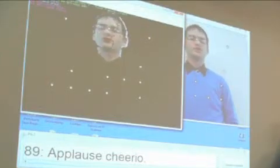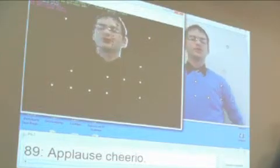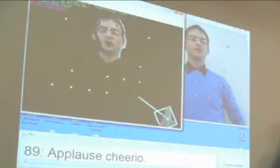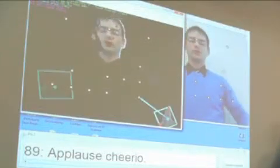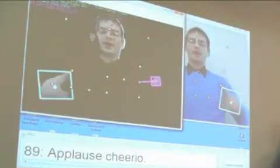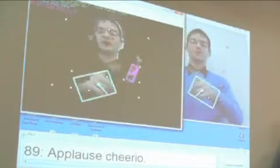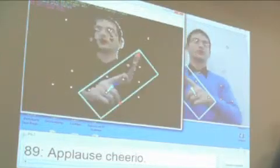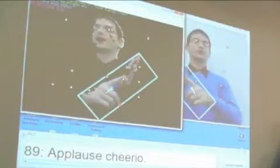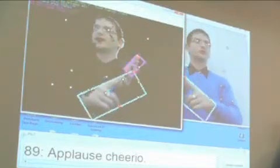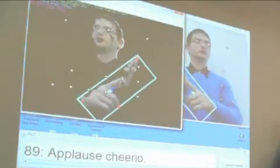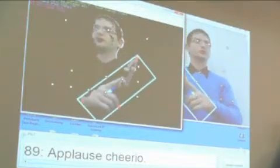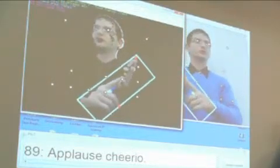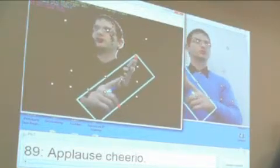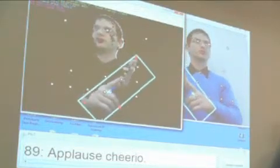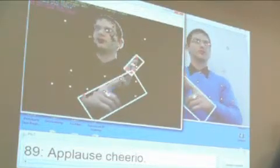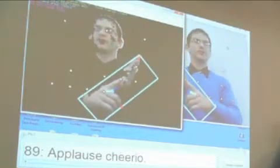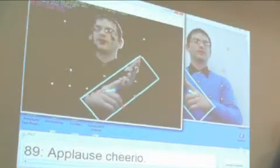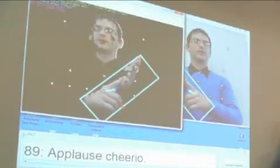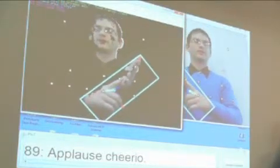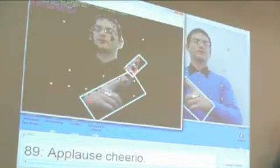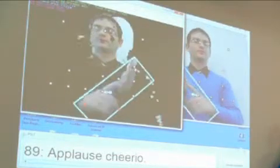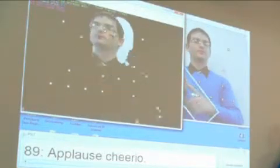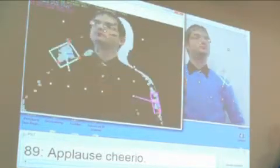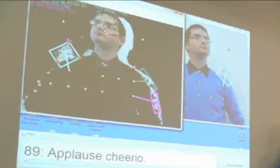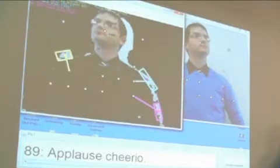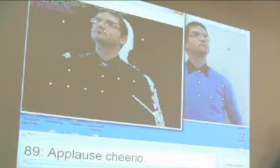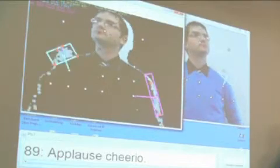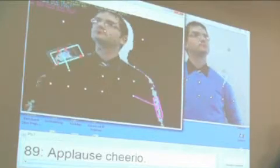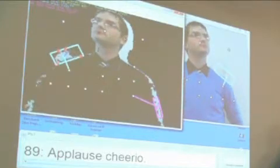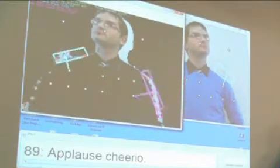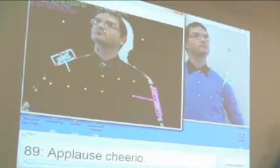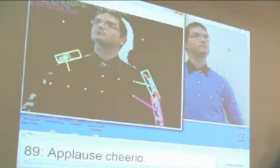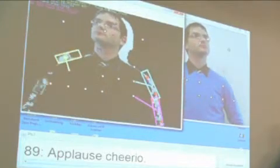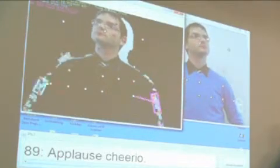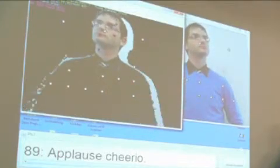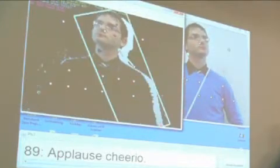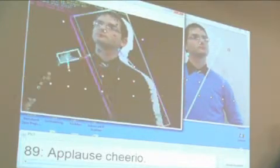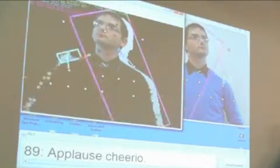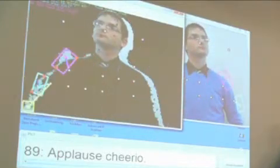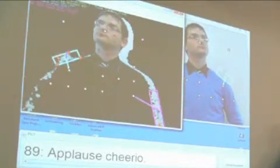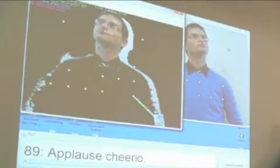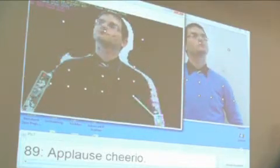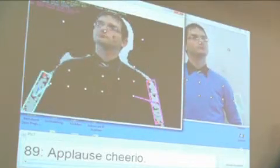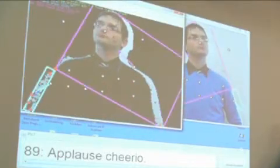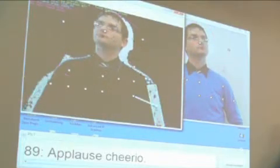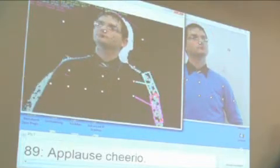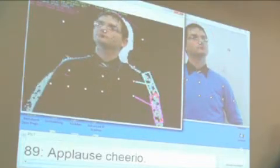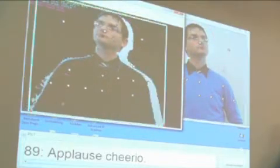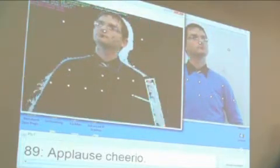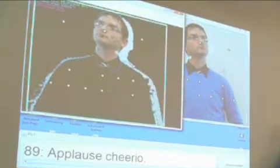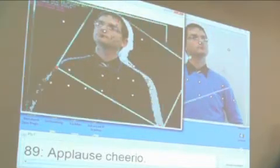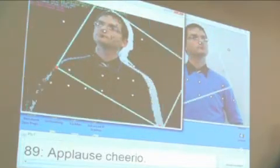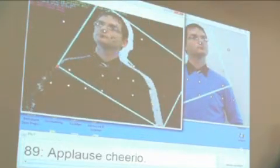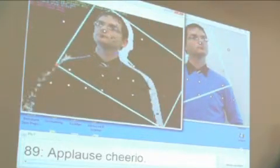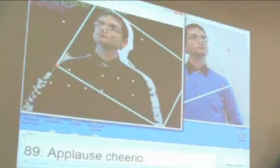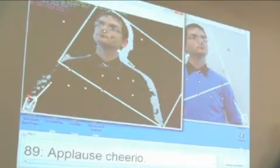got hands on hands yeah but what i'm saying is you could then just use as um as they said just substitute them